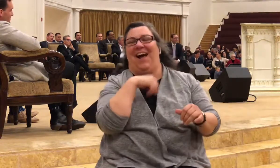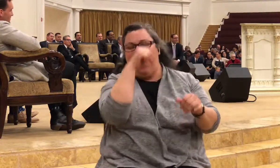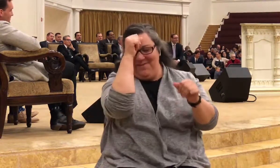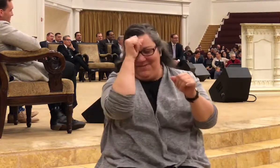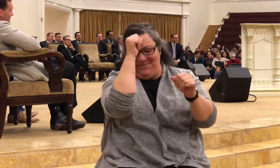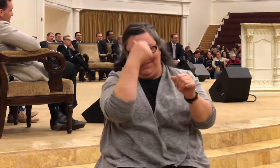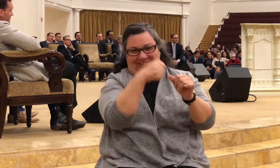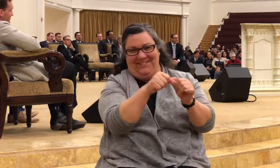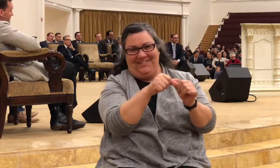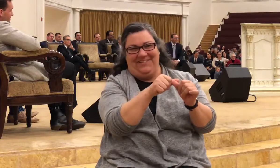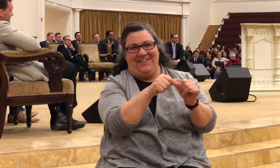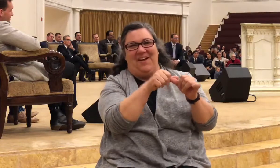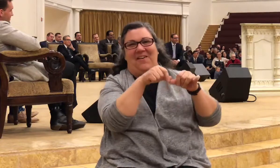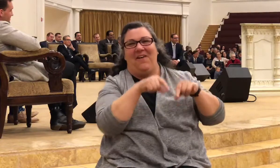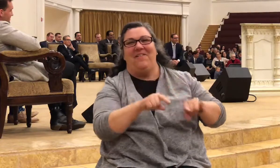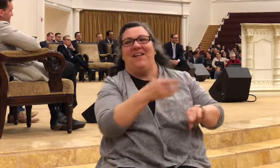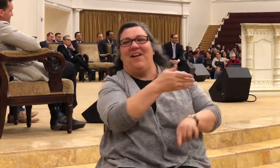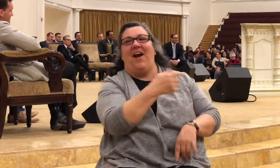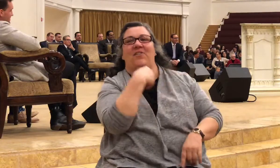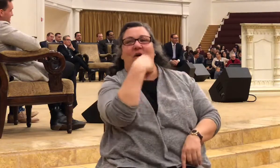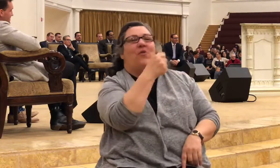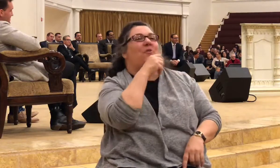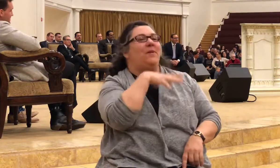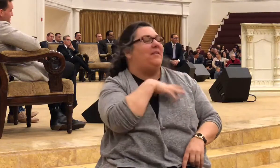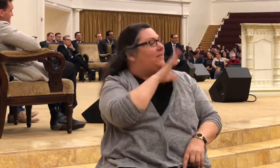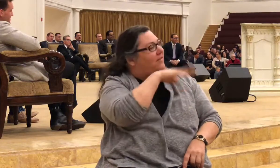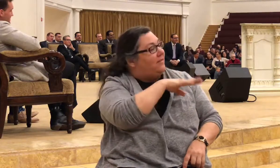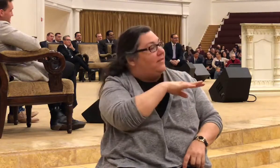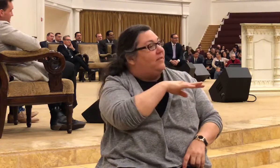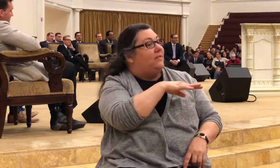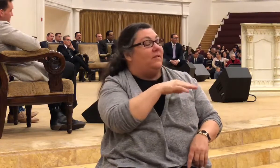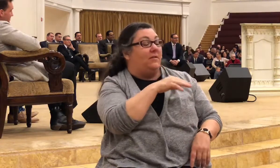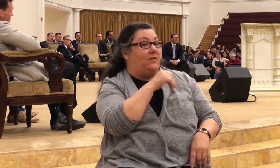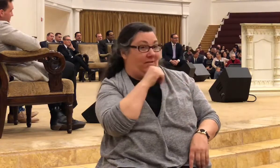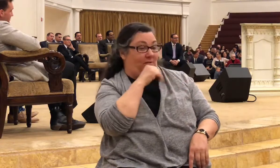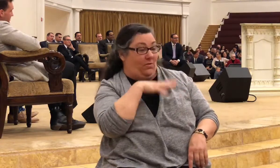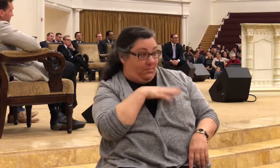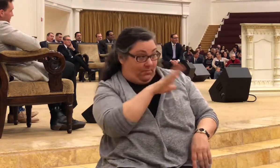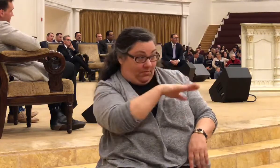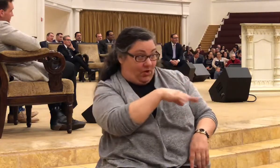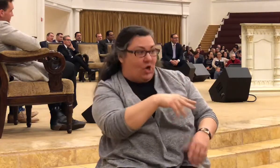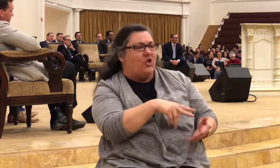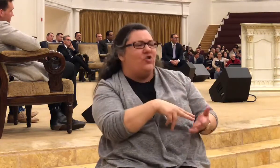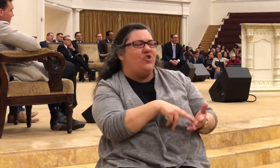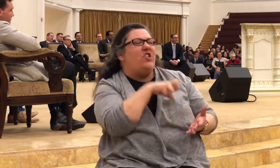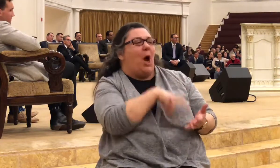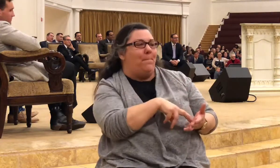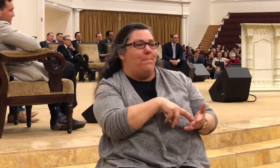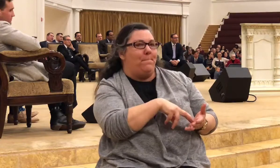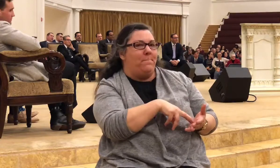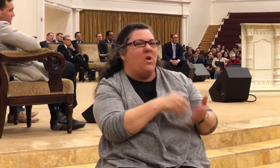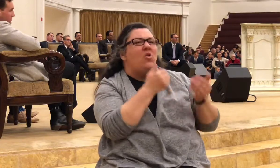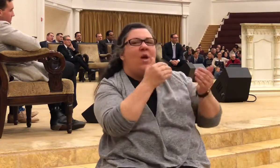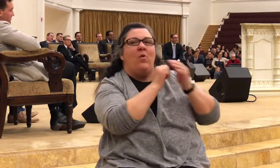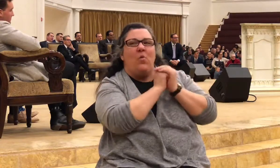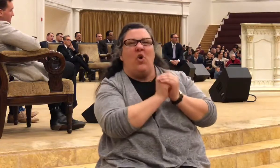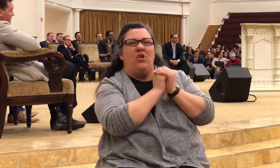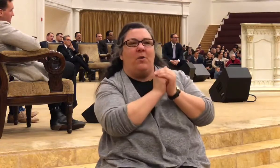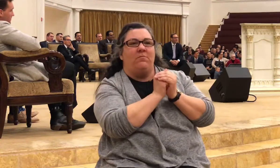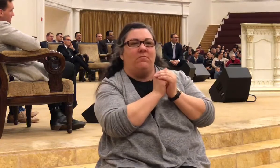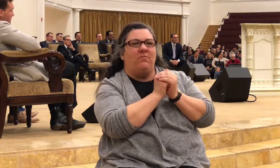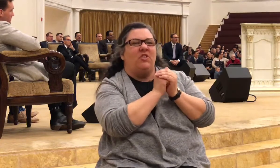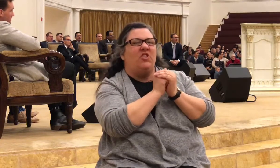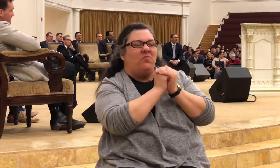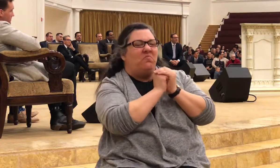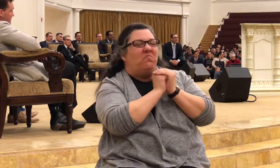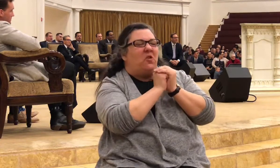there, that I told that lady, I said, listen, I want you to go ahead and I want you to just jump. I want you to worship. I want you to begin to worship